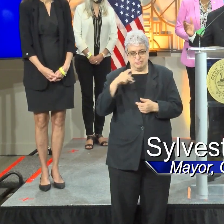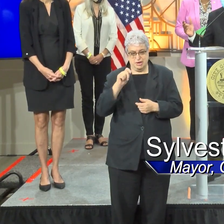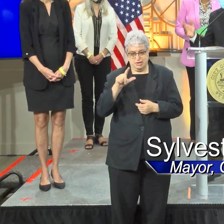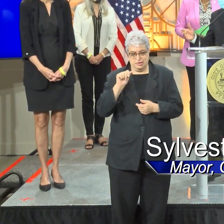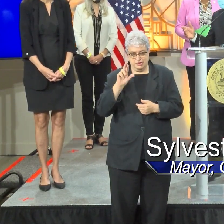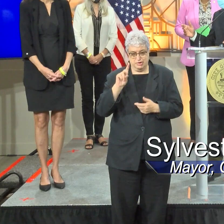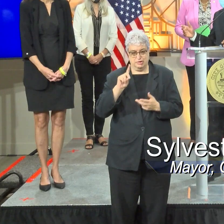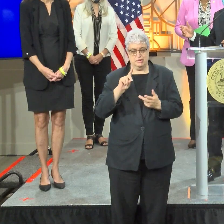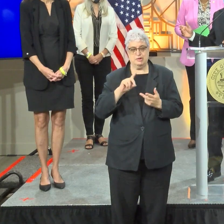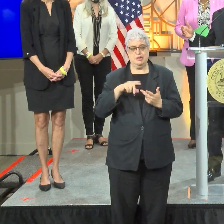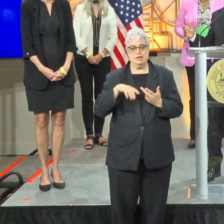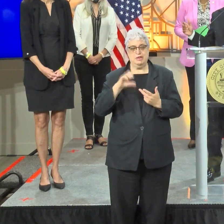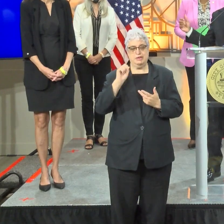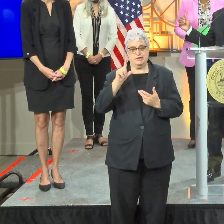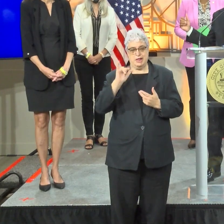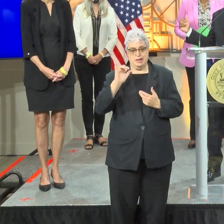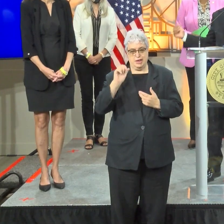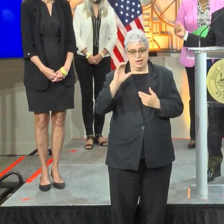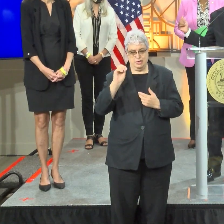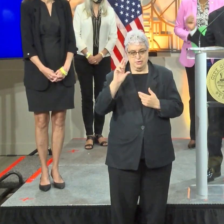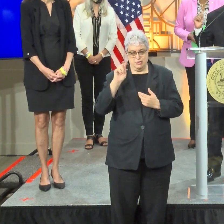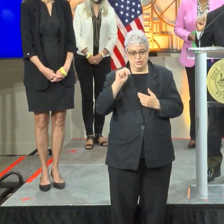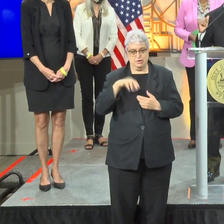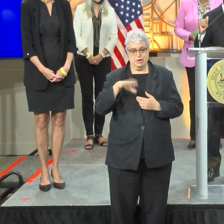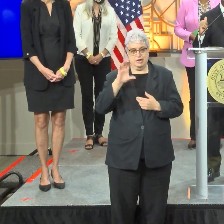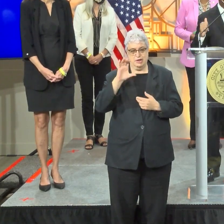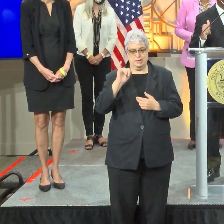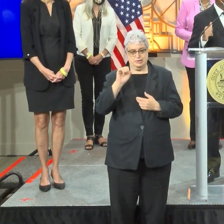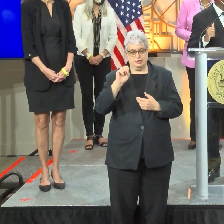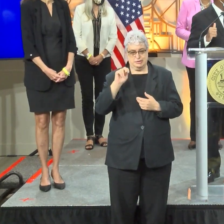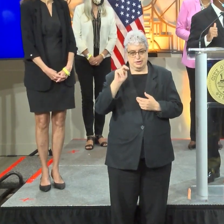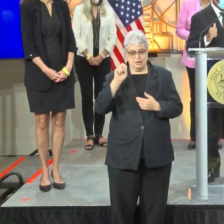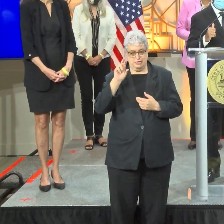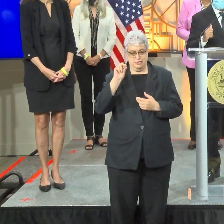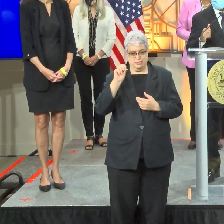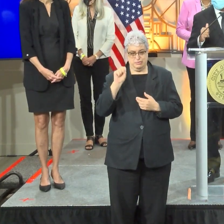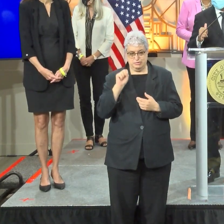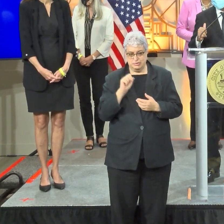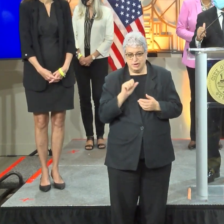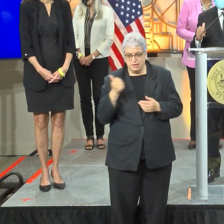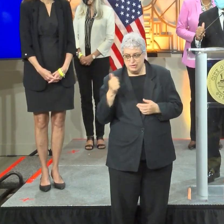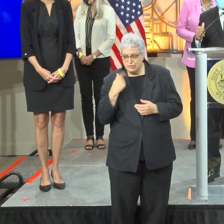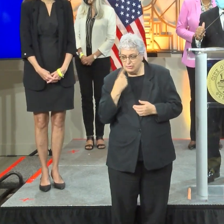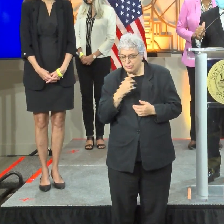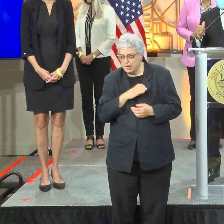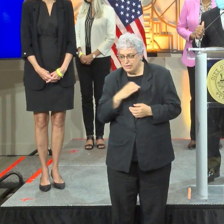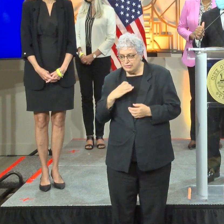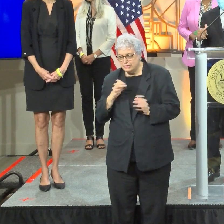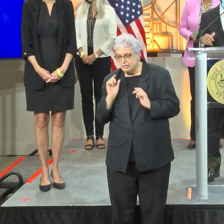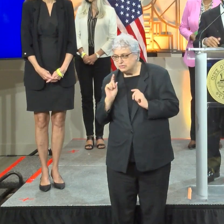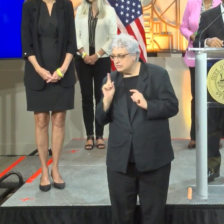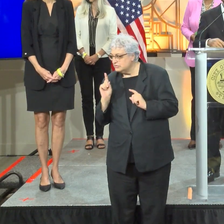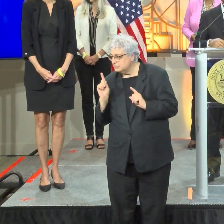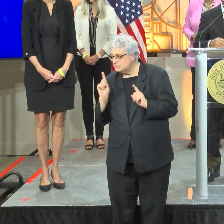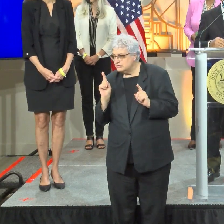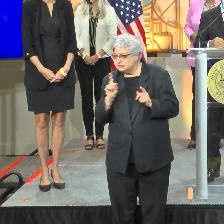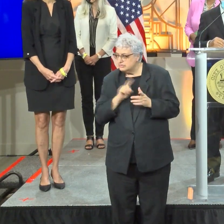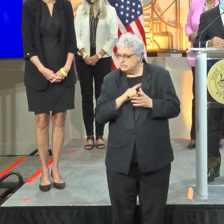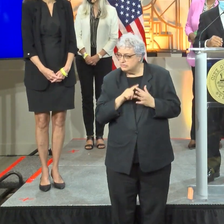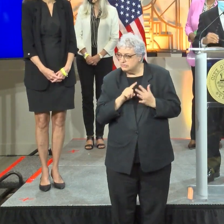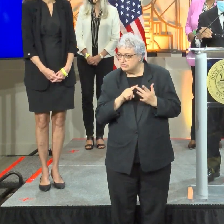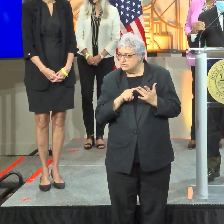Councilmember Sally Alcorn, Councilmember Cisneros, I think I mentioned. Am I missing anyone else? I think I